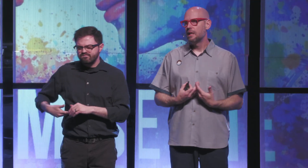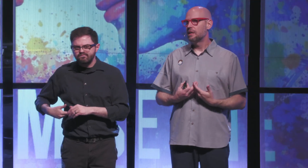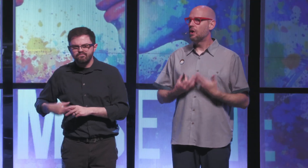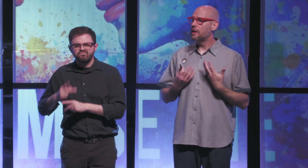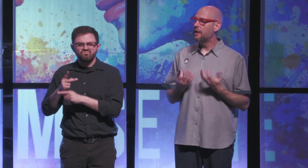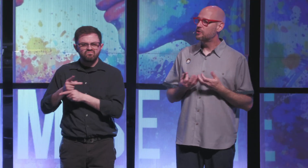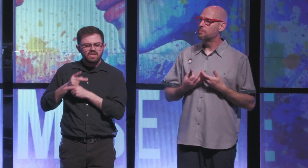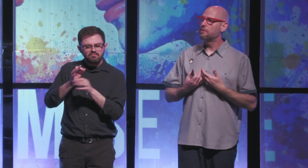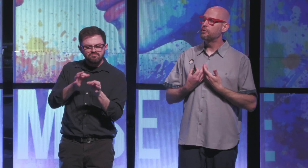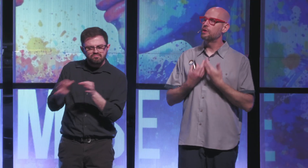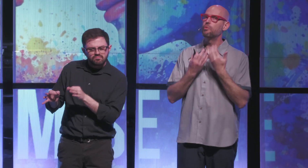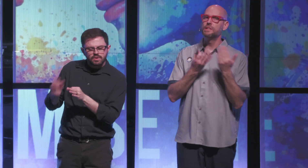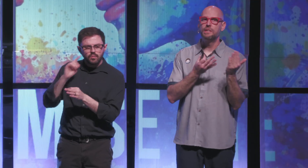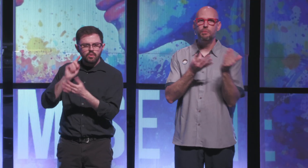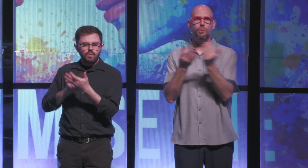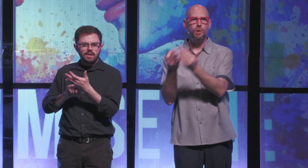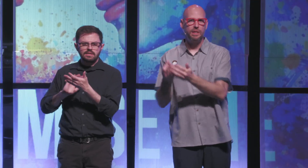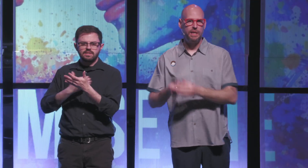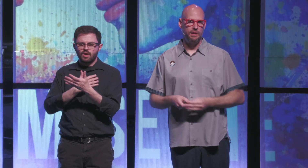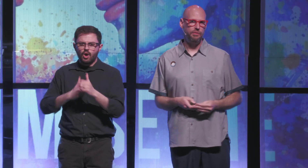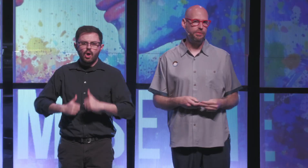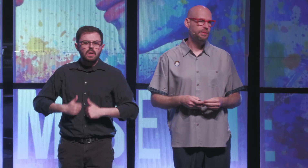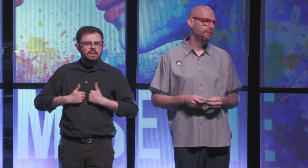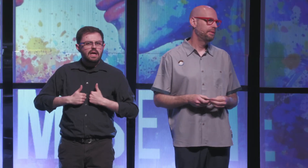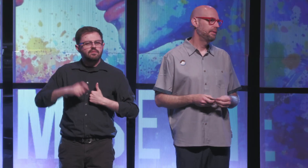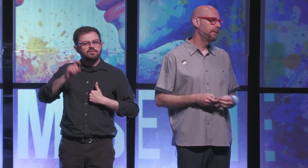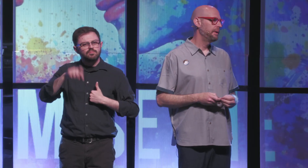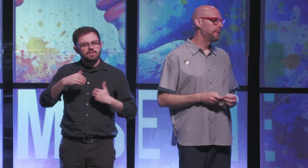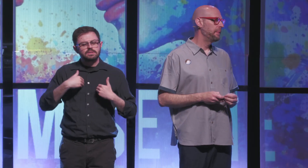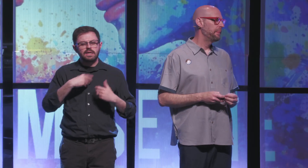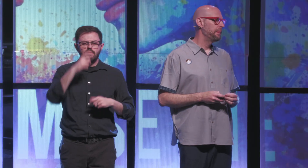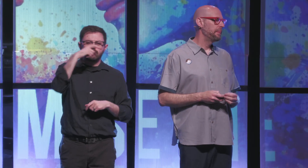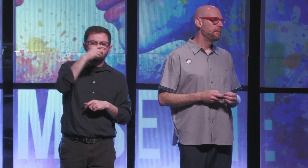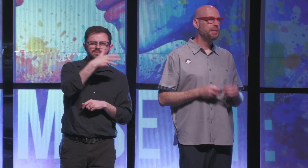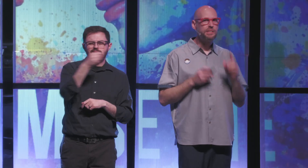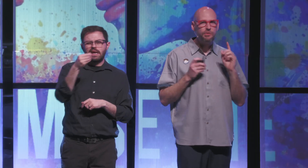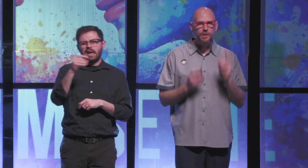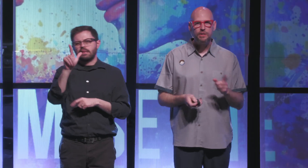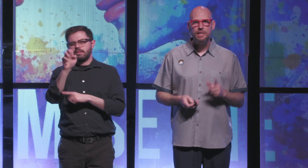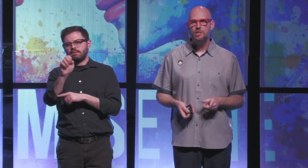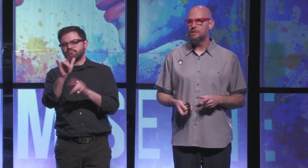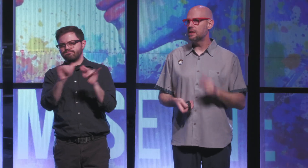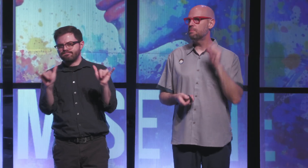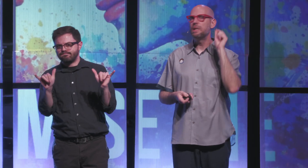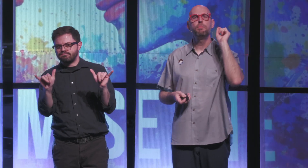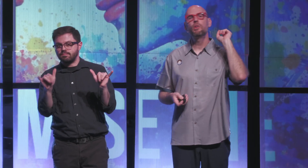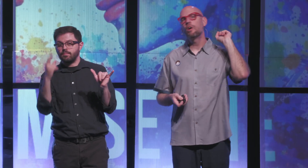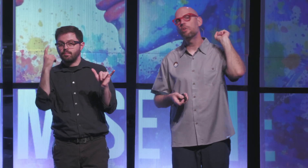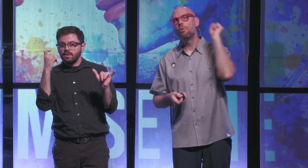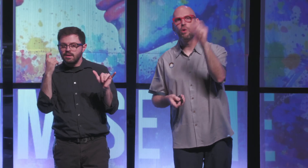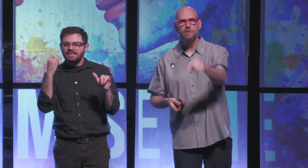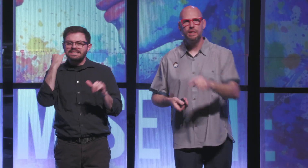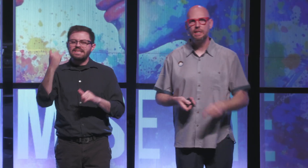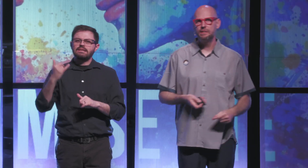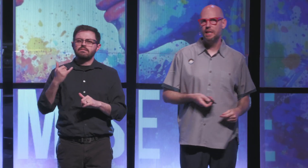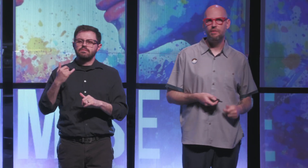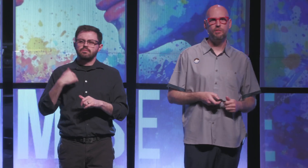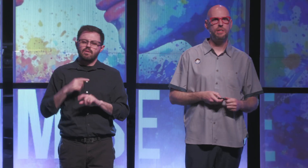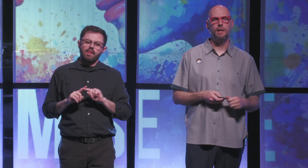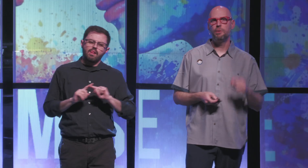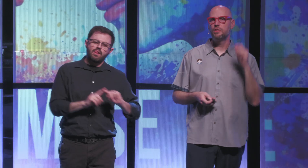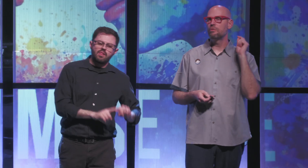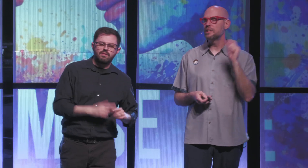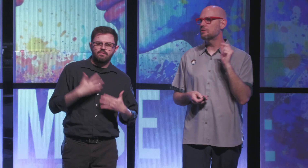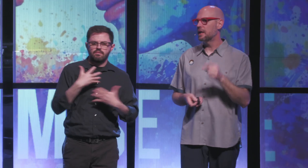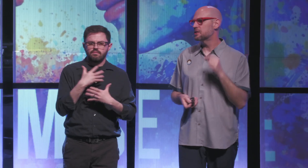recognize that our lives are to be full of wisdom with love. Because fear teaches us people are the worst things they have